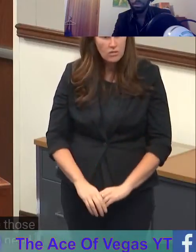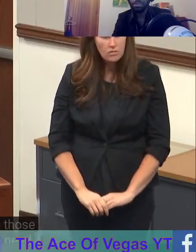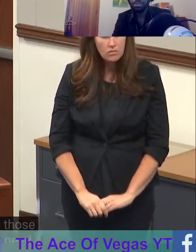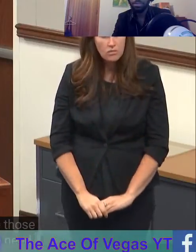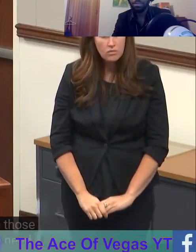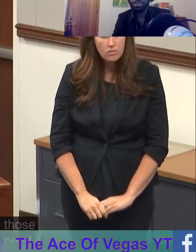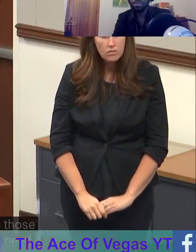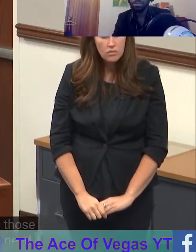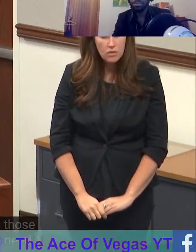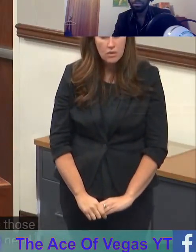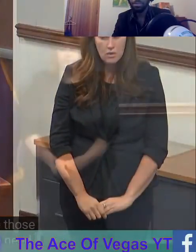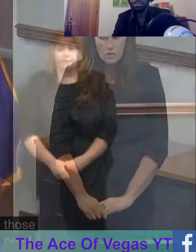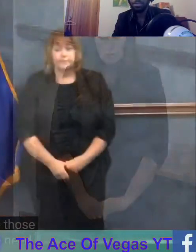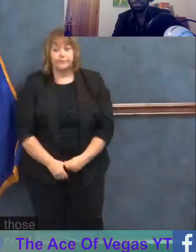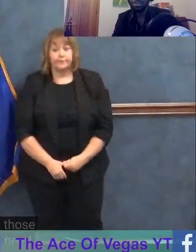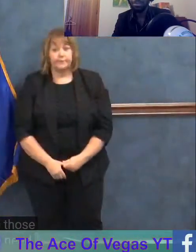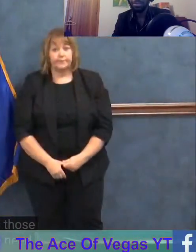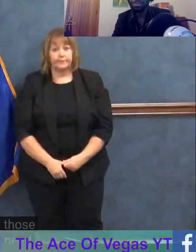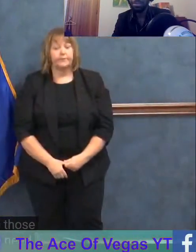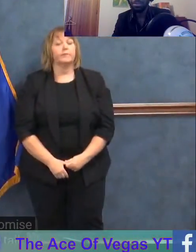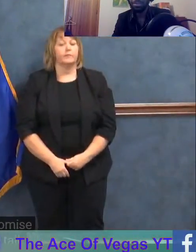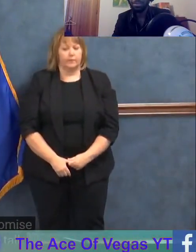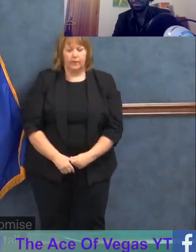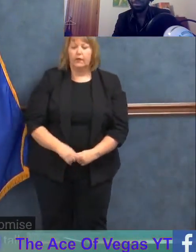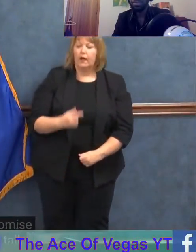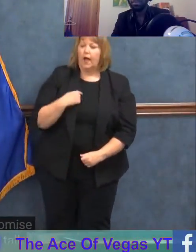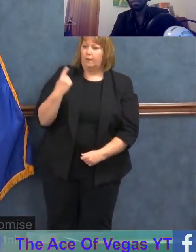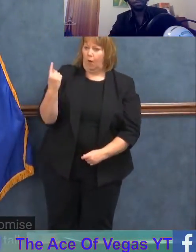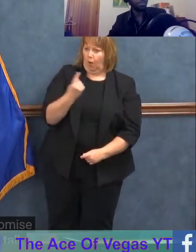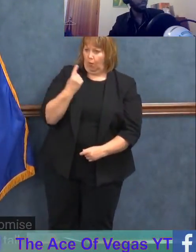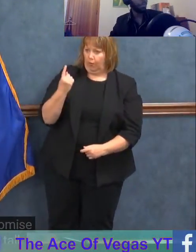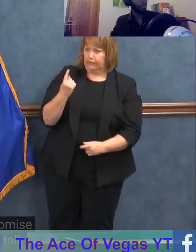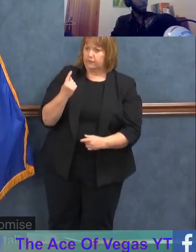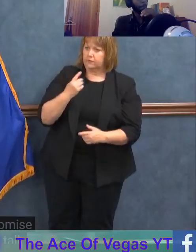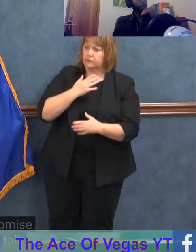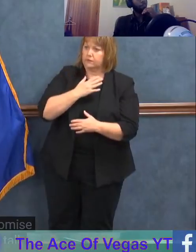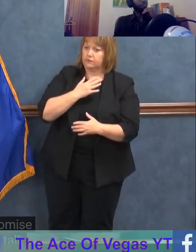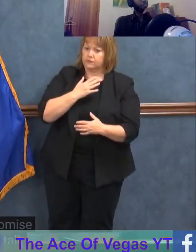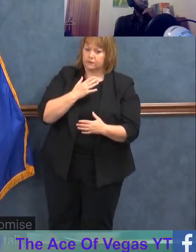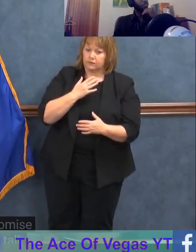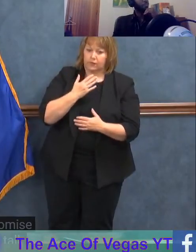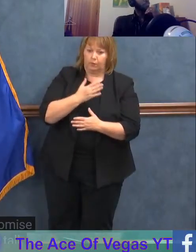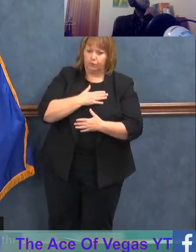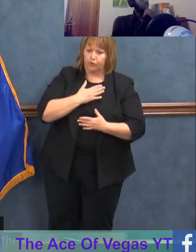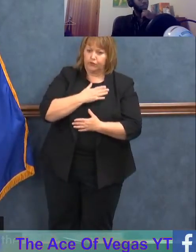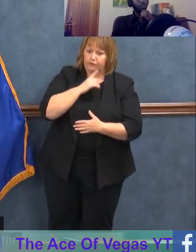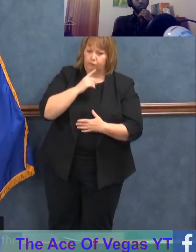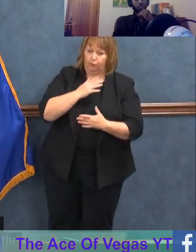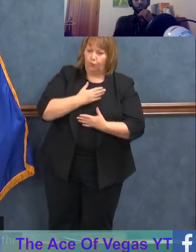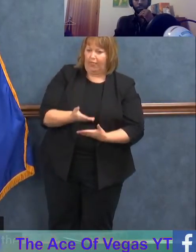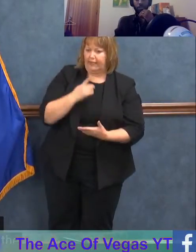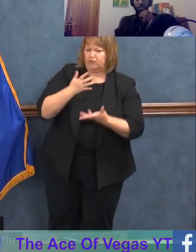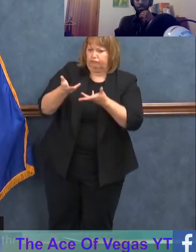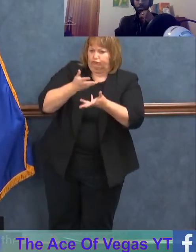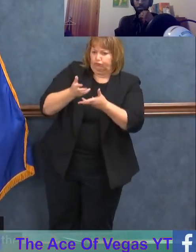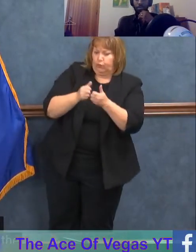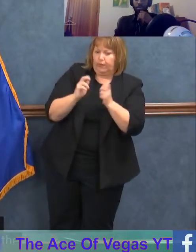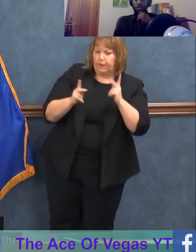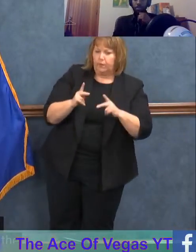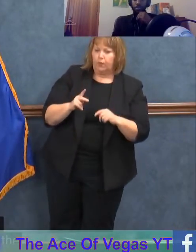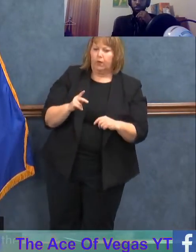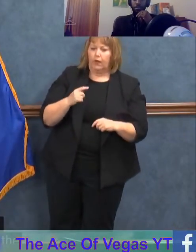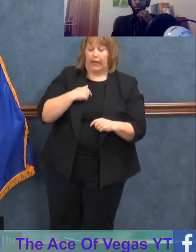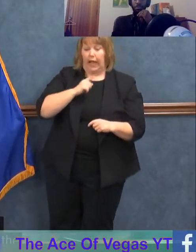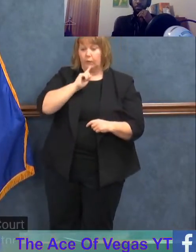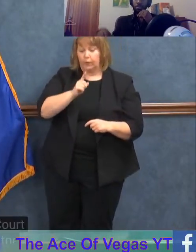to people, and I appreciate the fact that the United States Supreme Court upheld the directive. I'm a